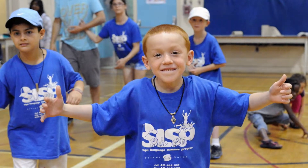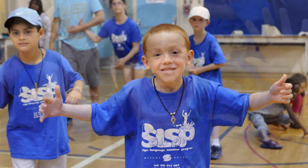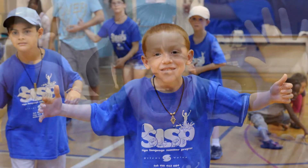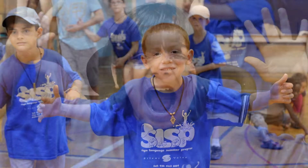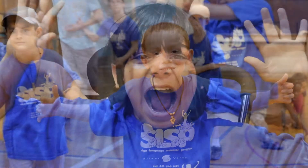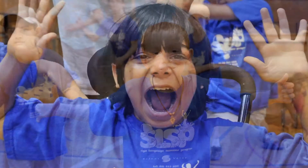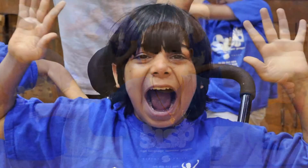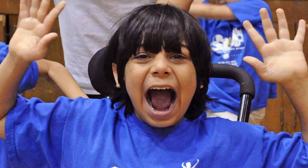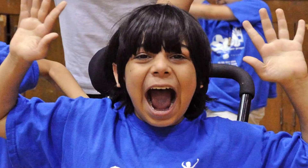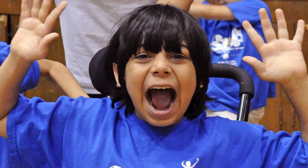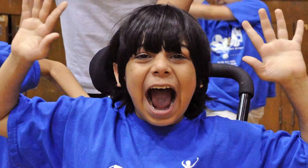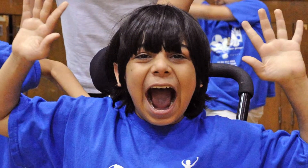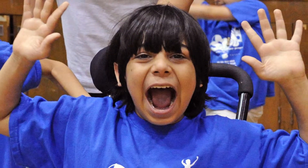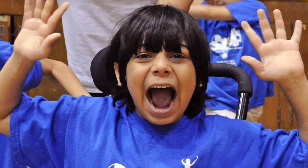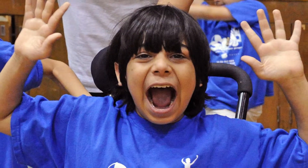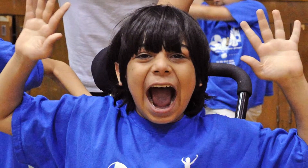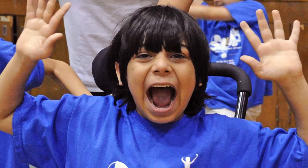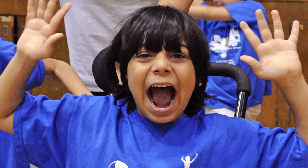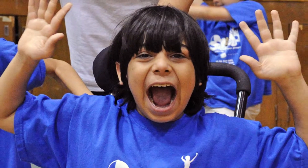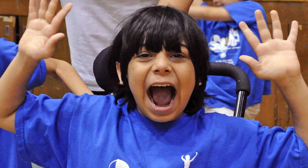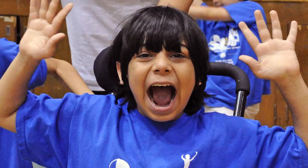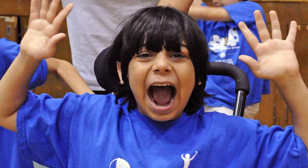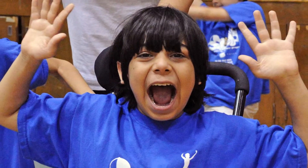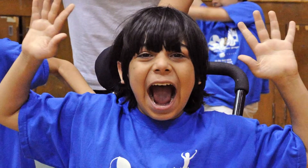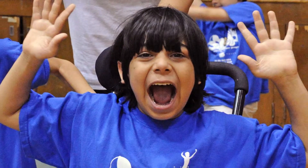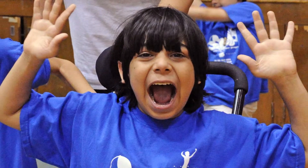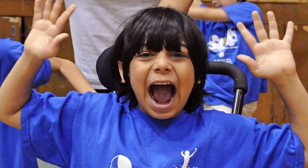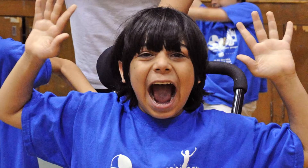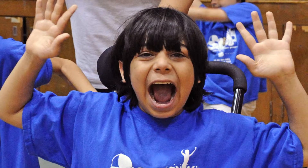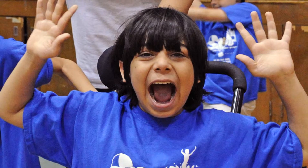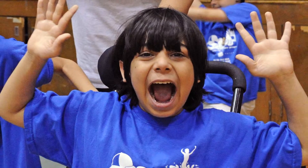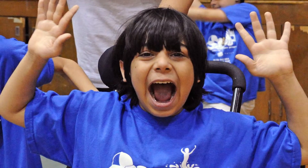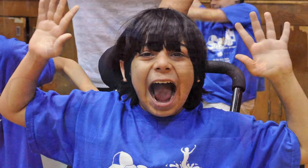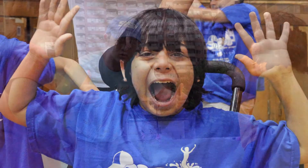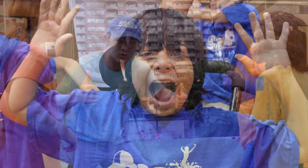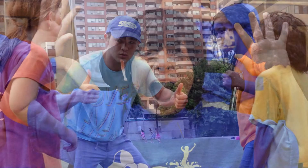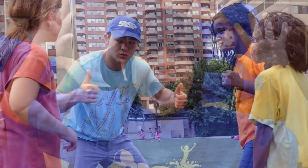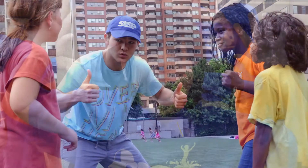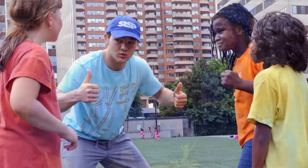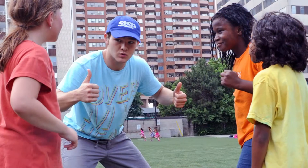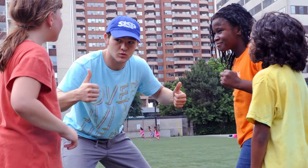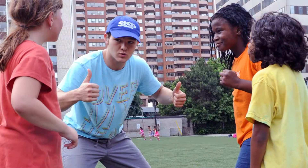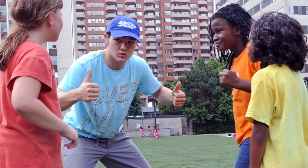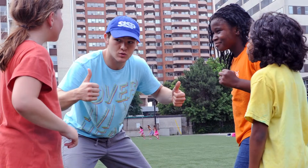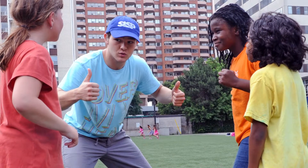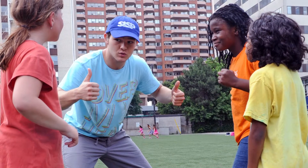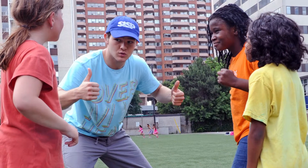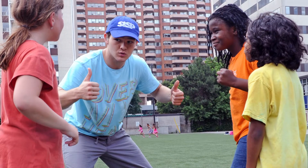summer programming. Deaf kids may not be able to register for that same course. It's not accessible to them. So Silent Voice provides these services, and we